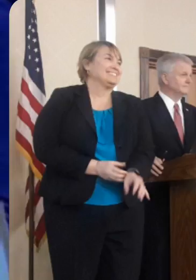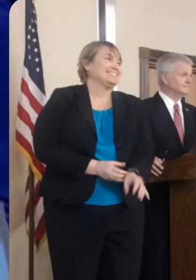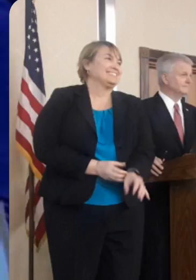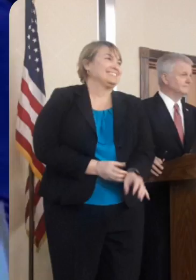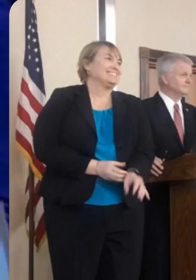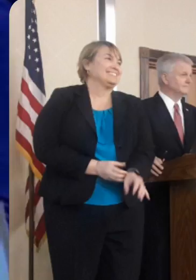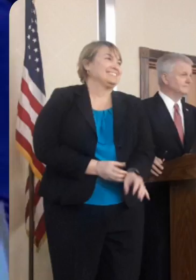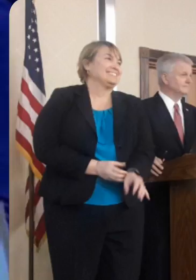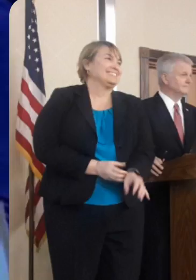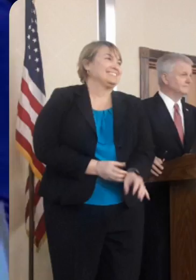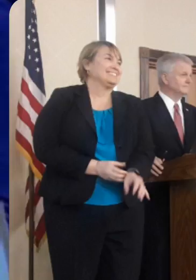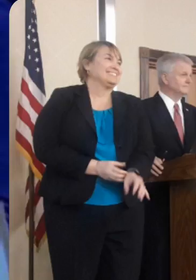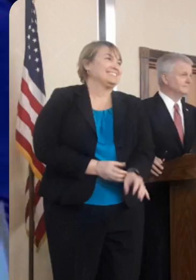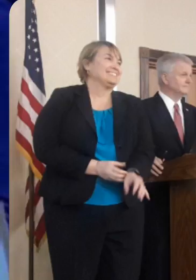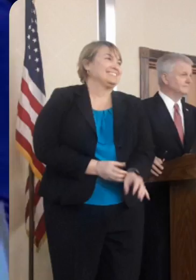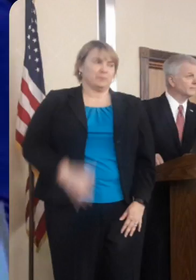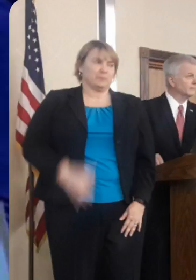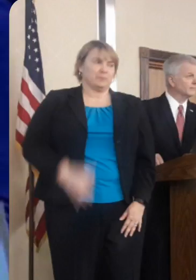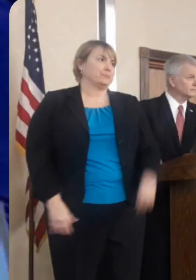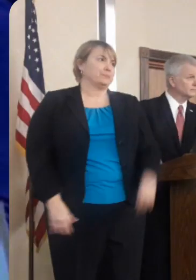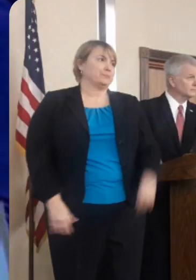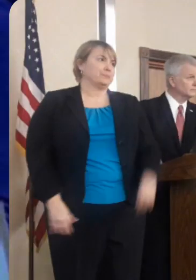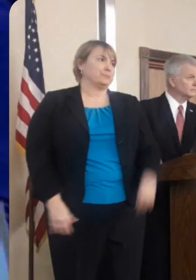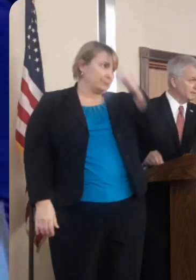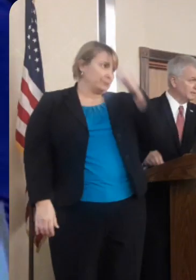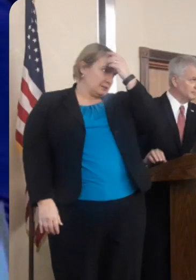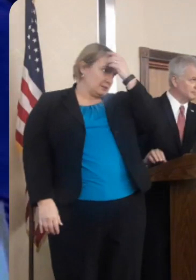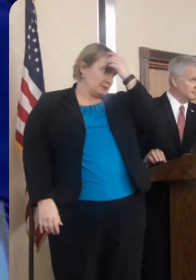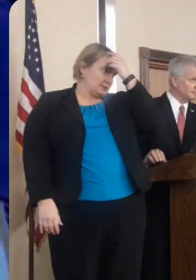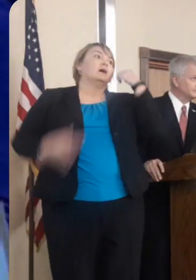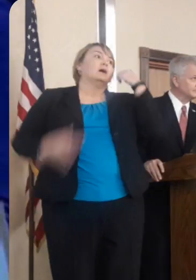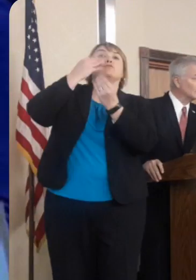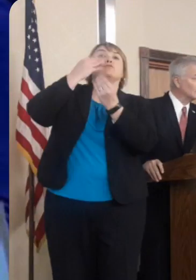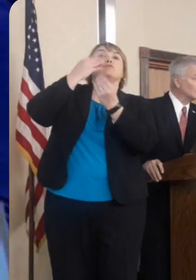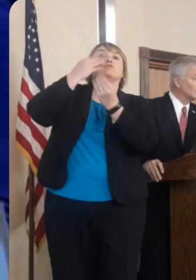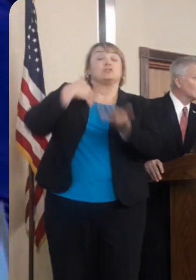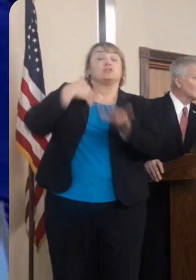I have a point of information. Yes, ma'am. And possibly a motion. Okay,